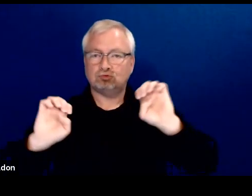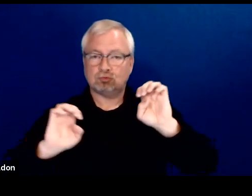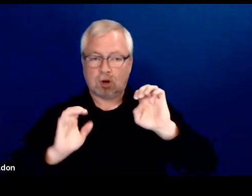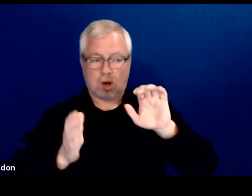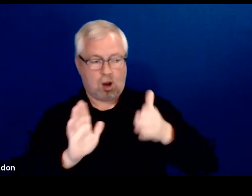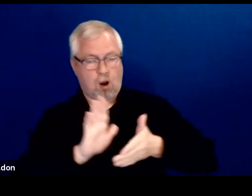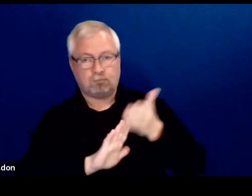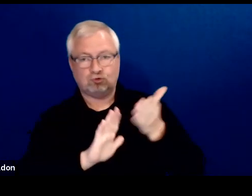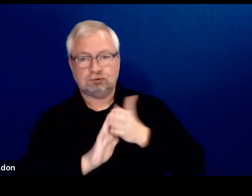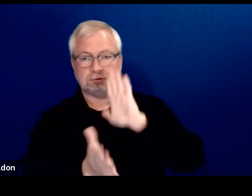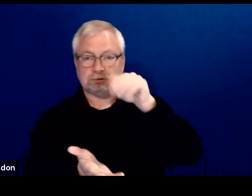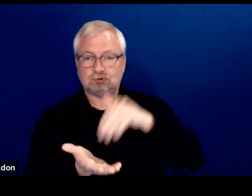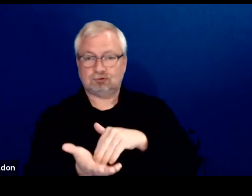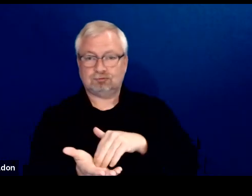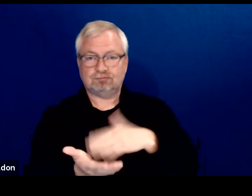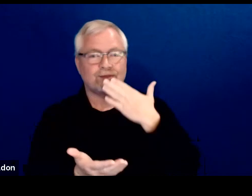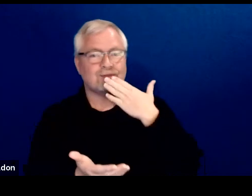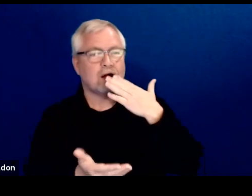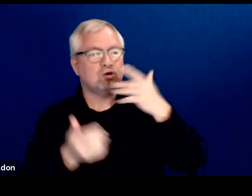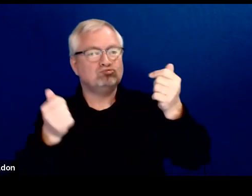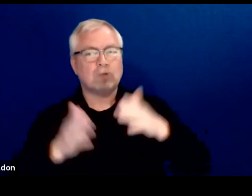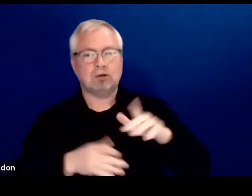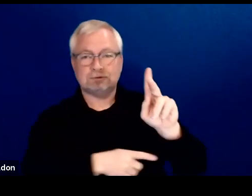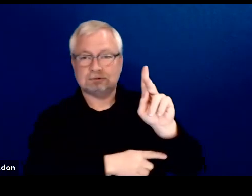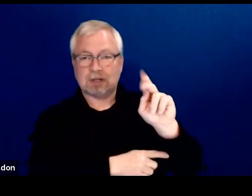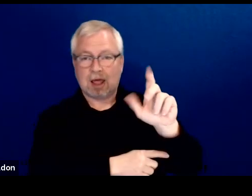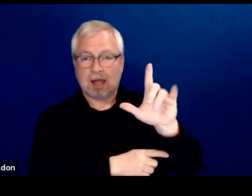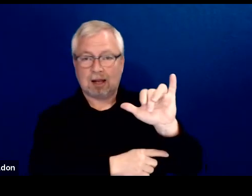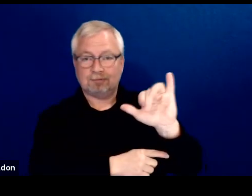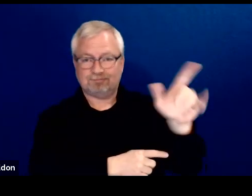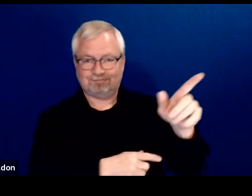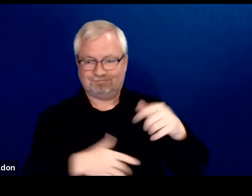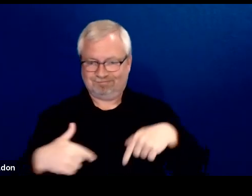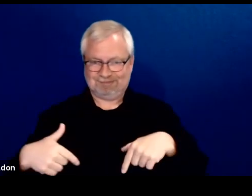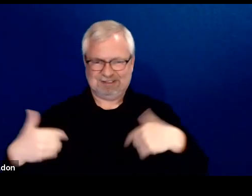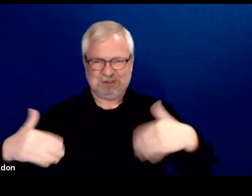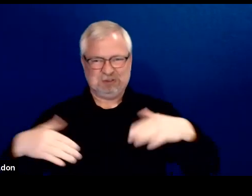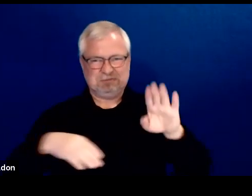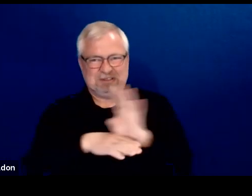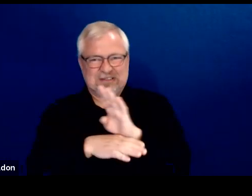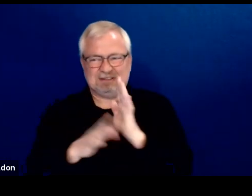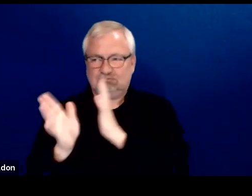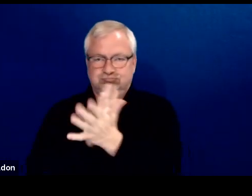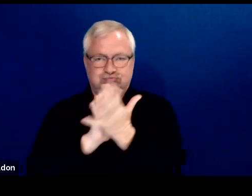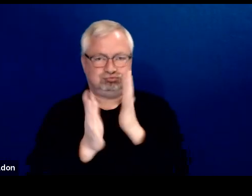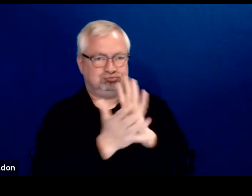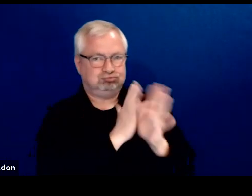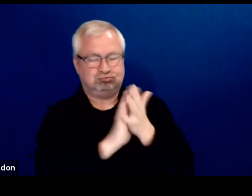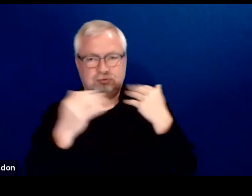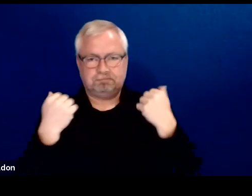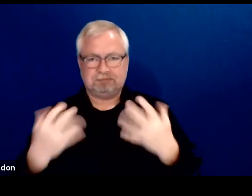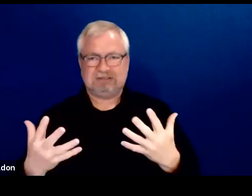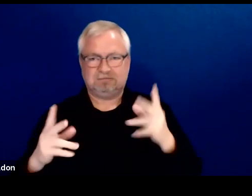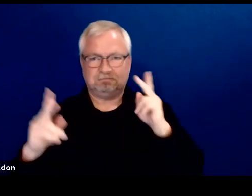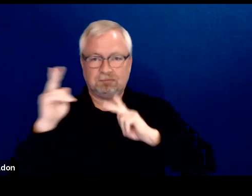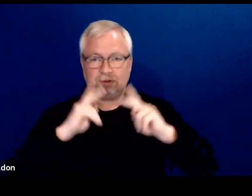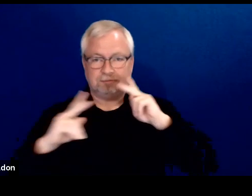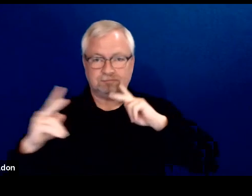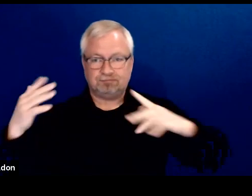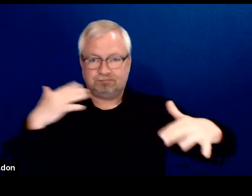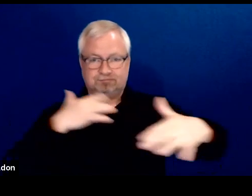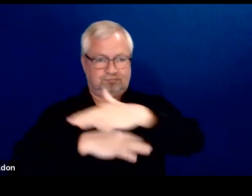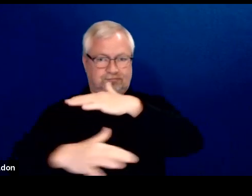Director Kelly and the people who are working here. This is a busy place. This is where a lot of the points of the spear come together and things are